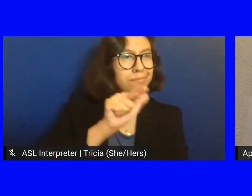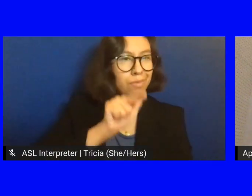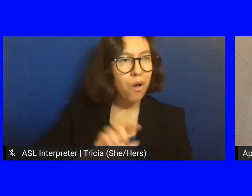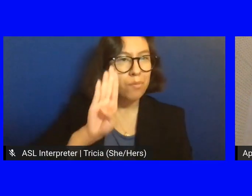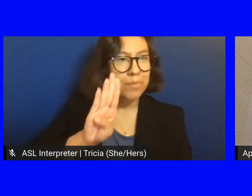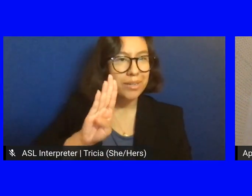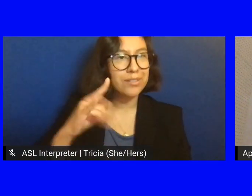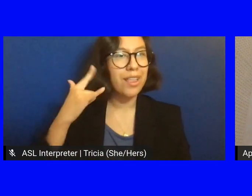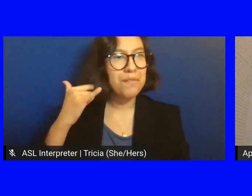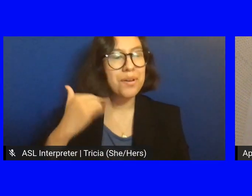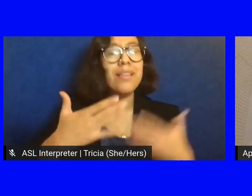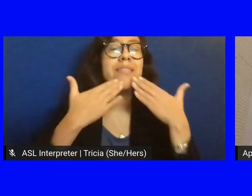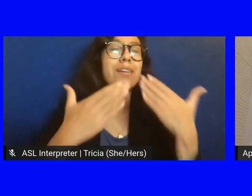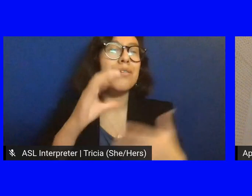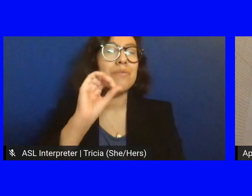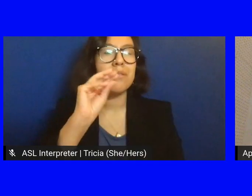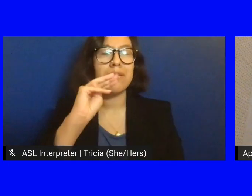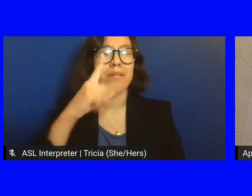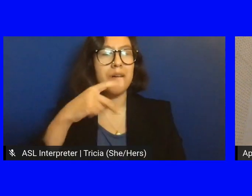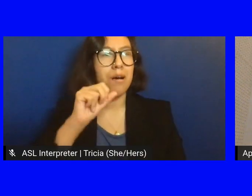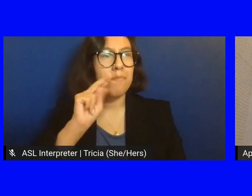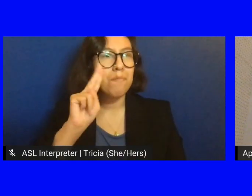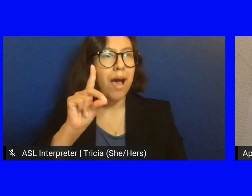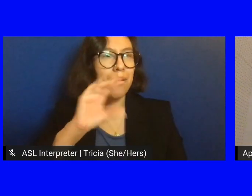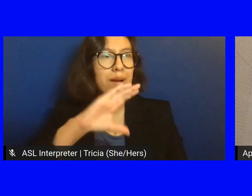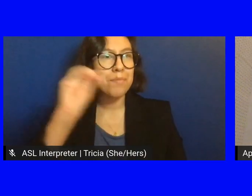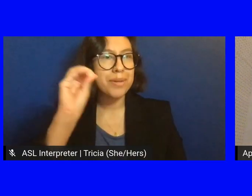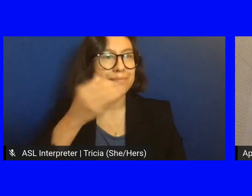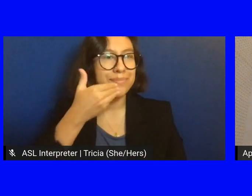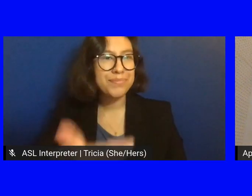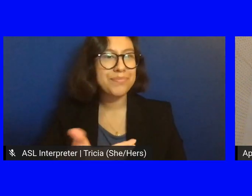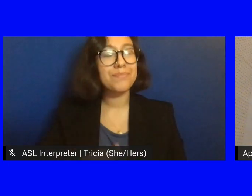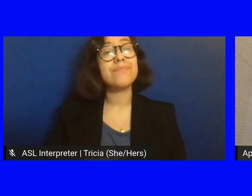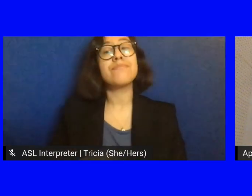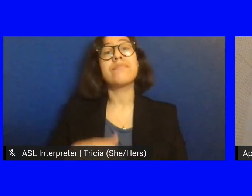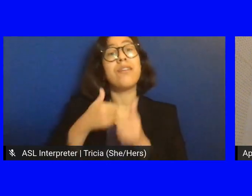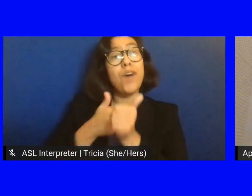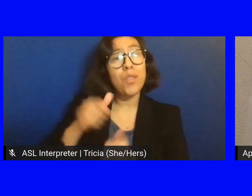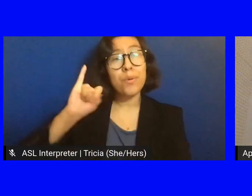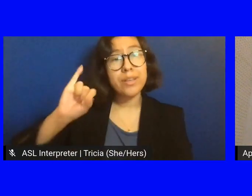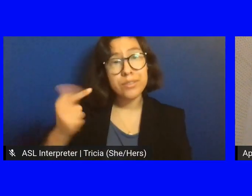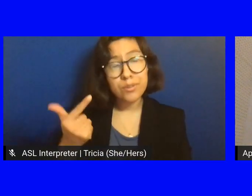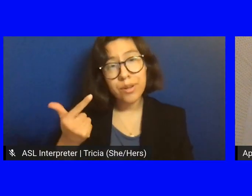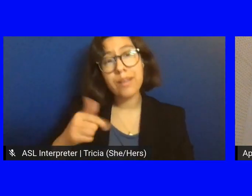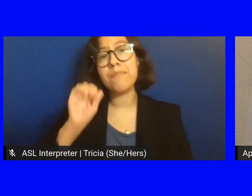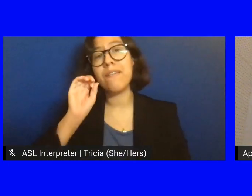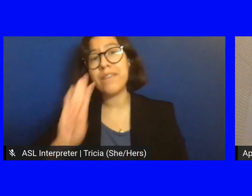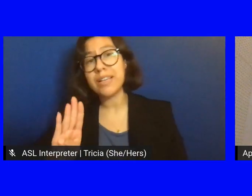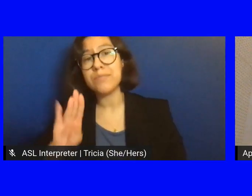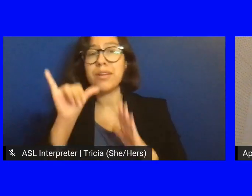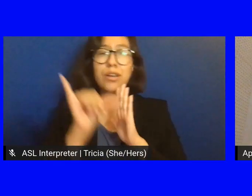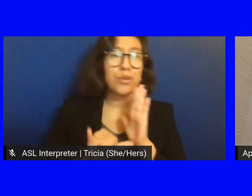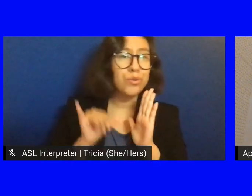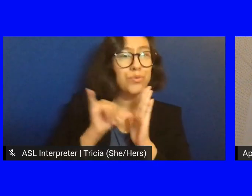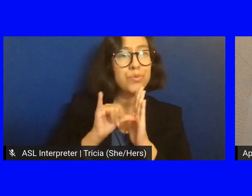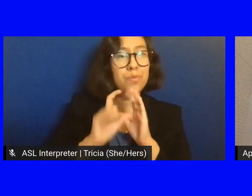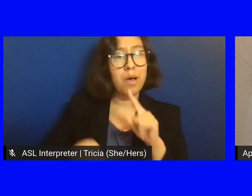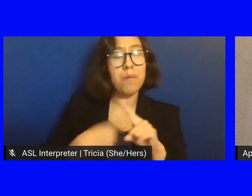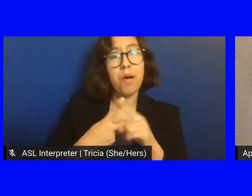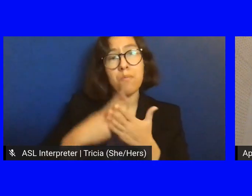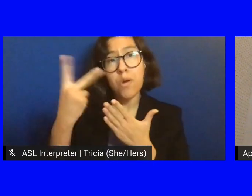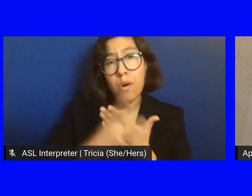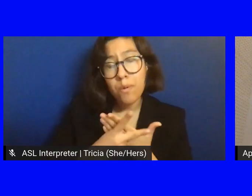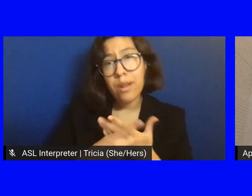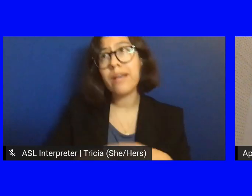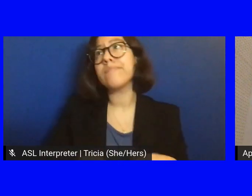So thanks so much to Compound. Be sure to follow us on Instagram, Facebook, and here on YouTube for updates about programming,